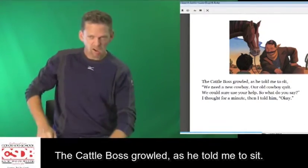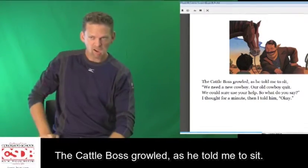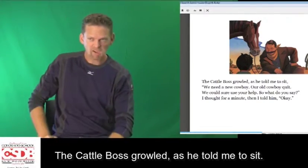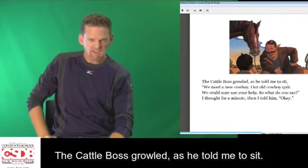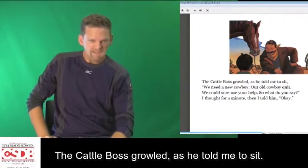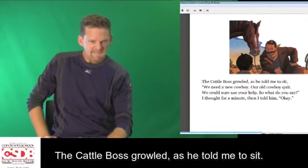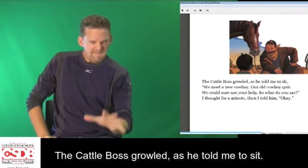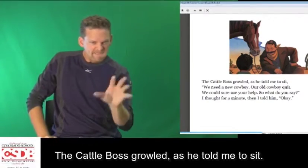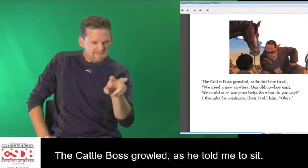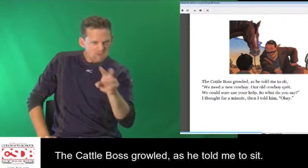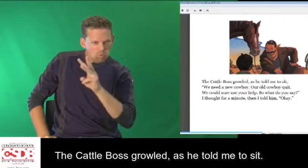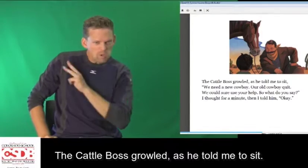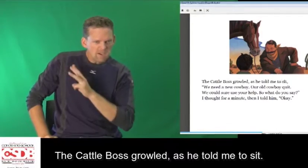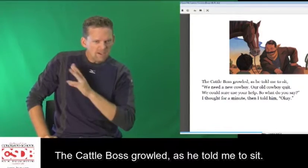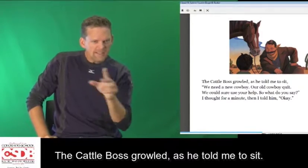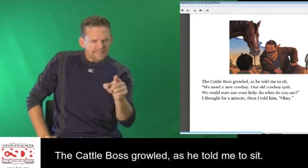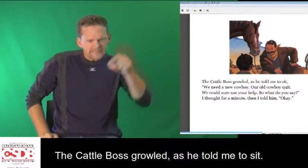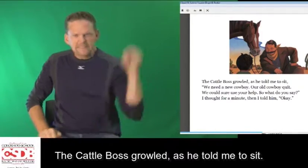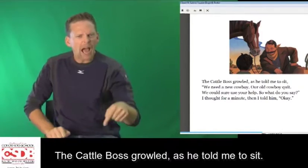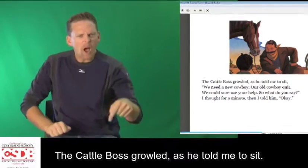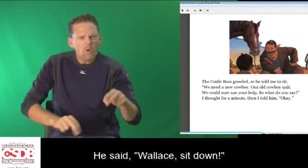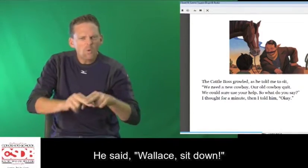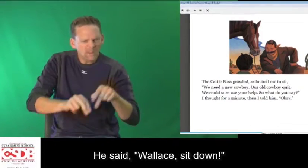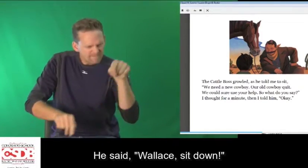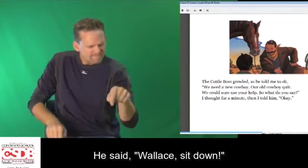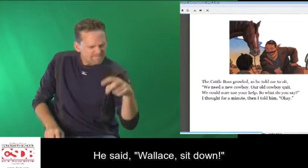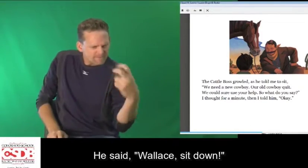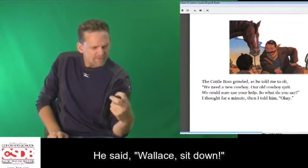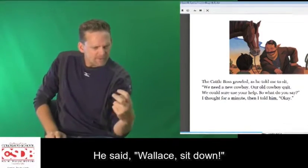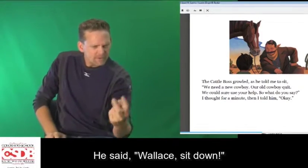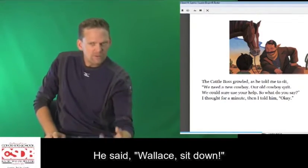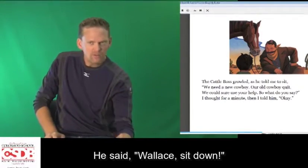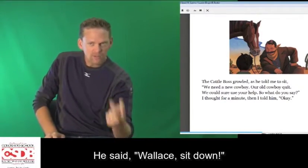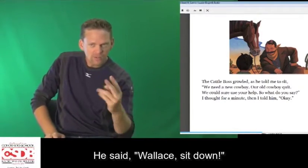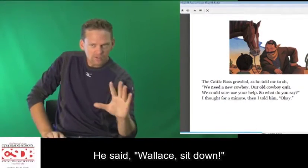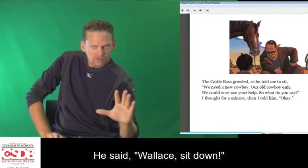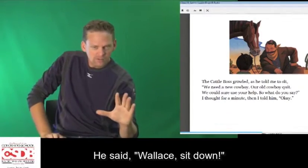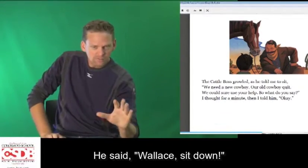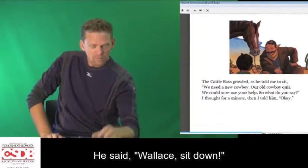As he told me to sit. He said, Wallace, sit down.